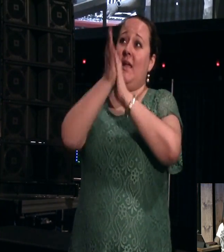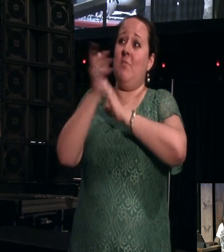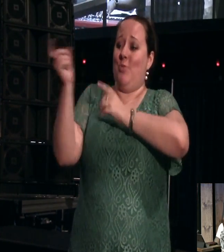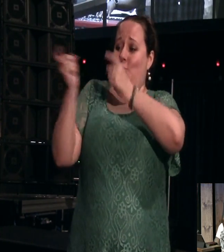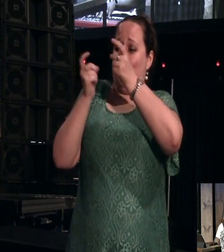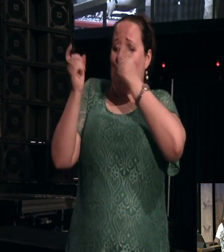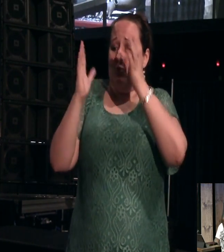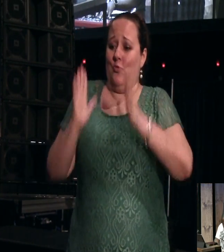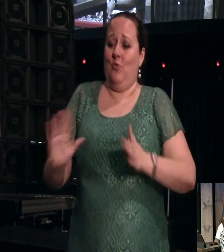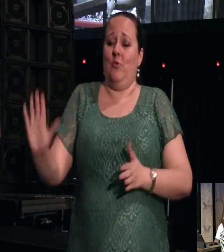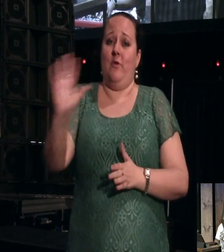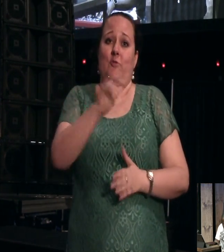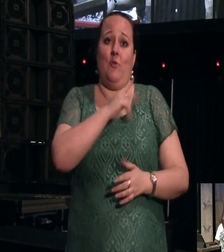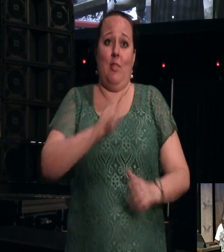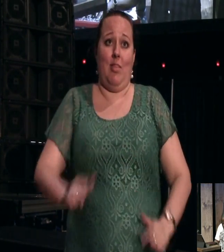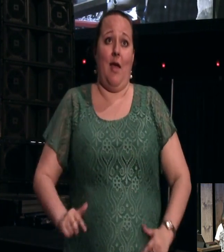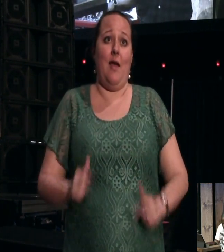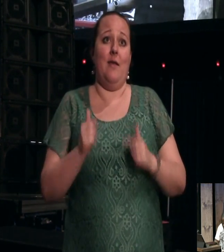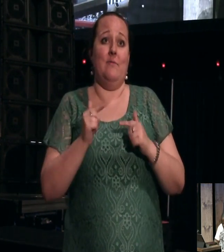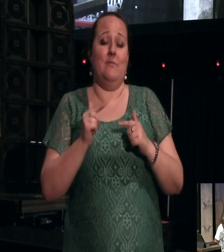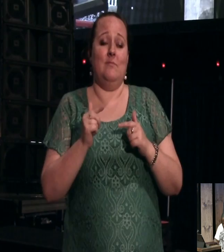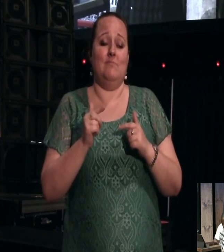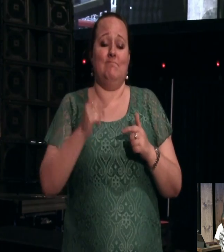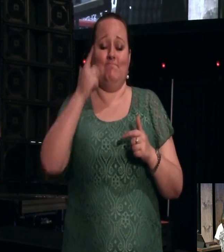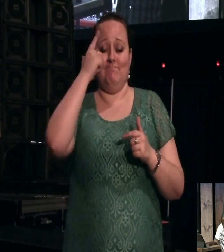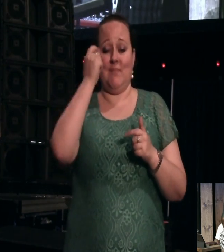him become king of your life?"